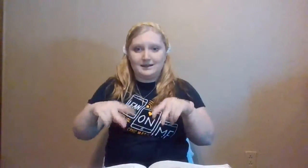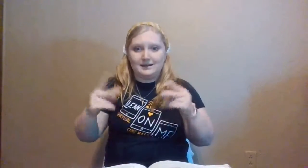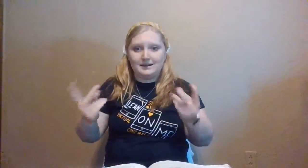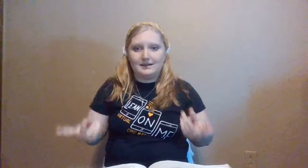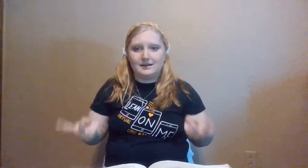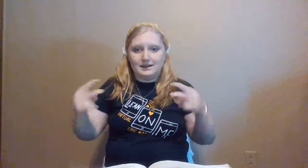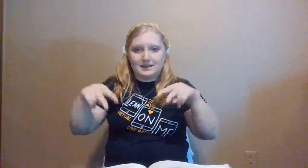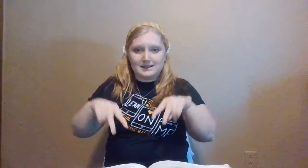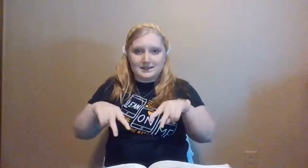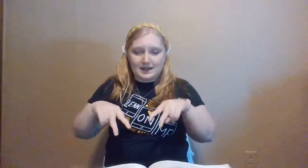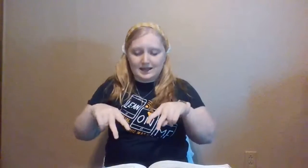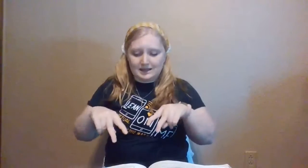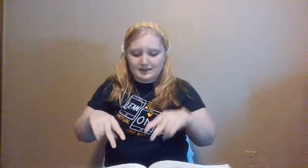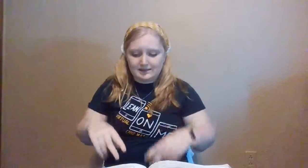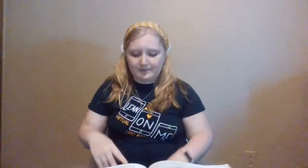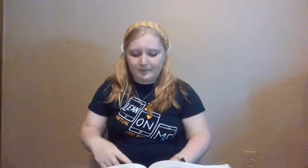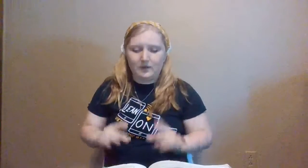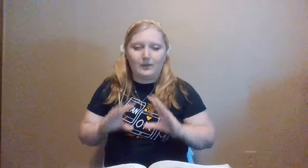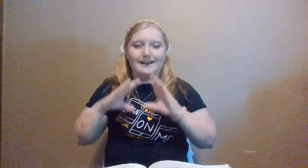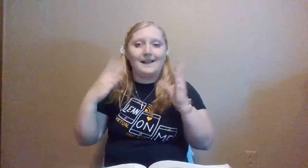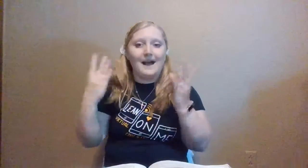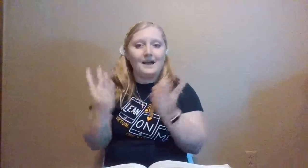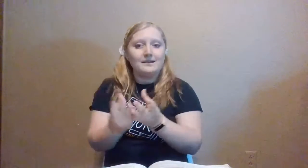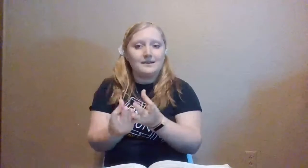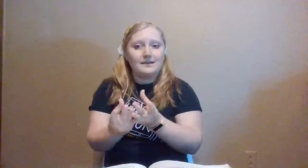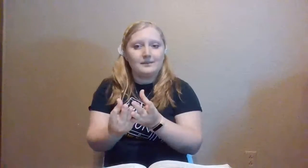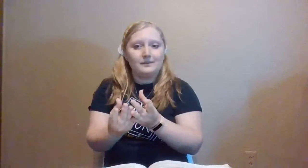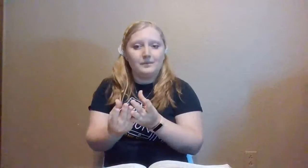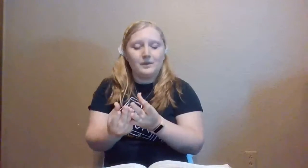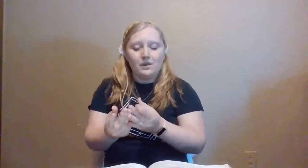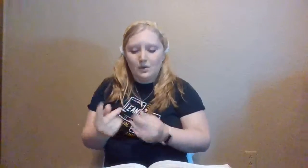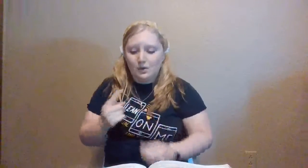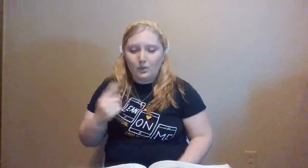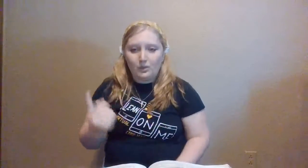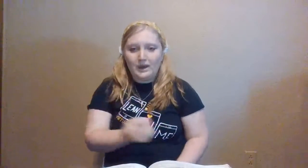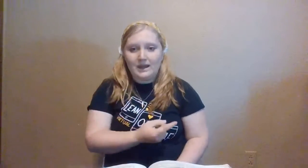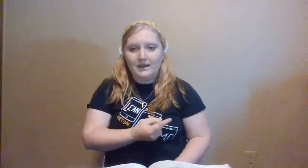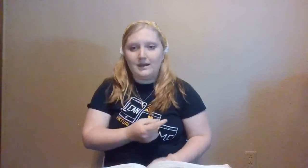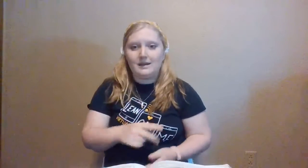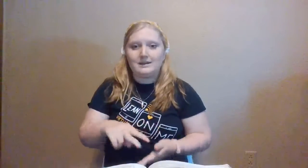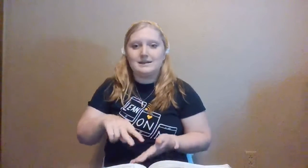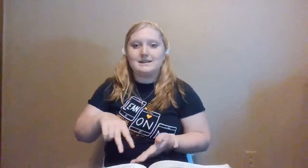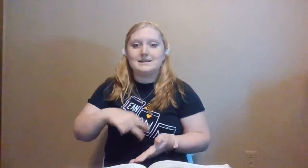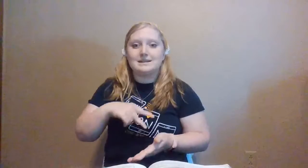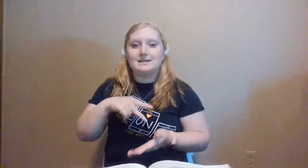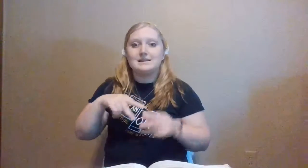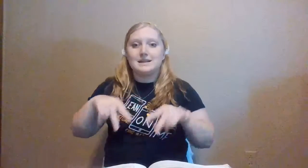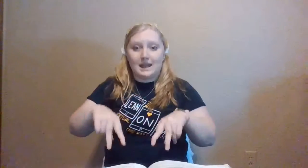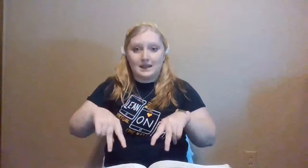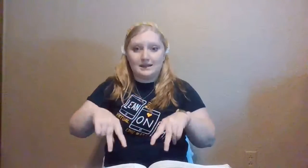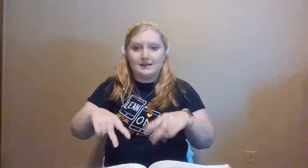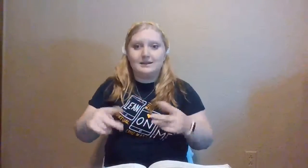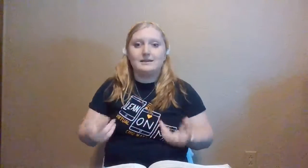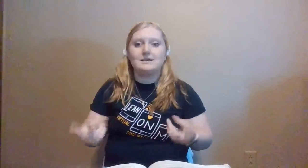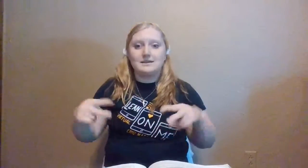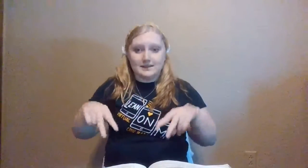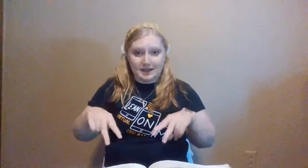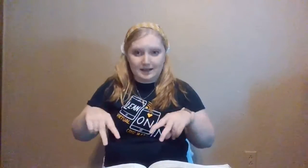stand. Stand. So in class, we stand.